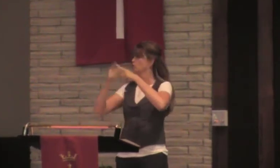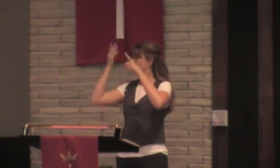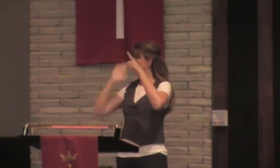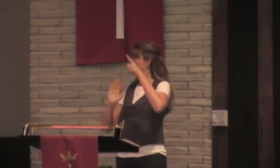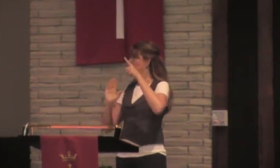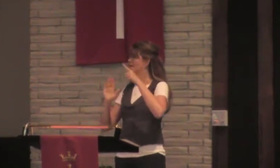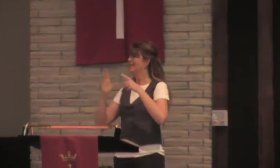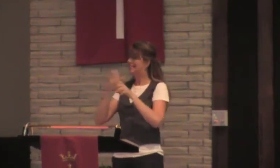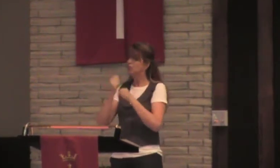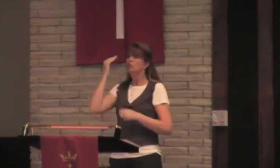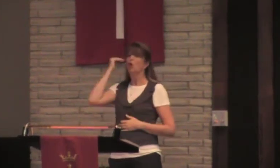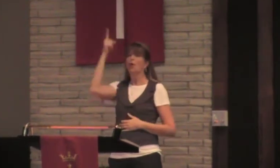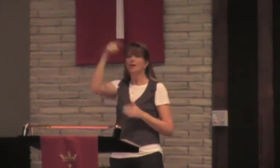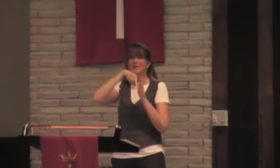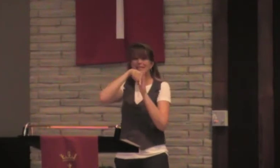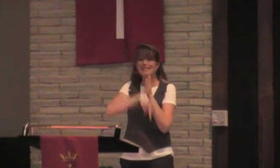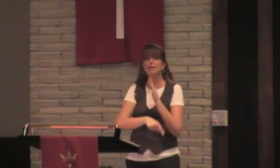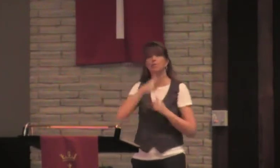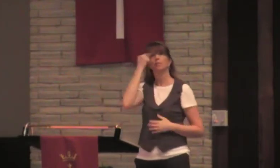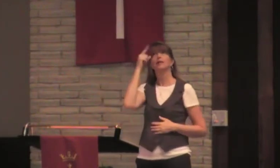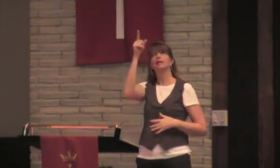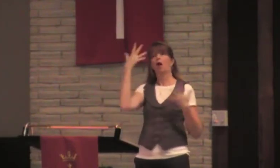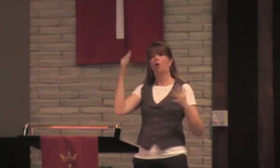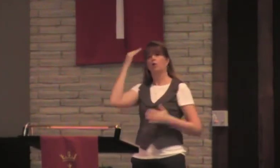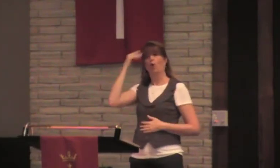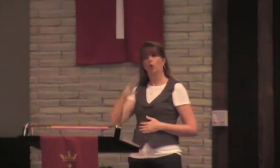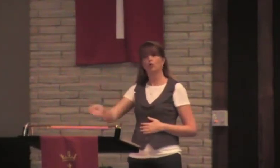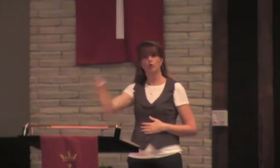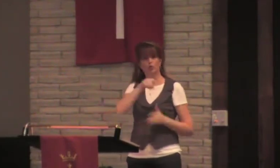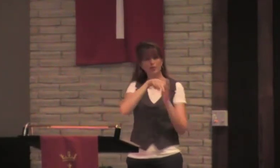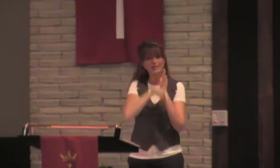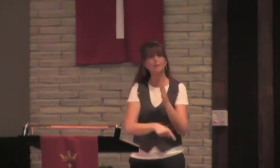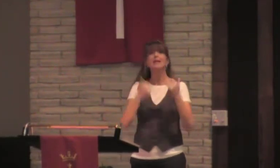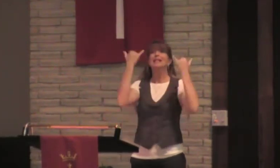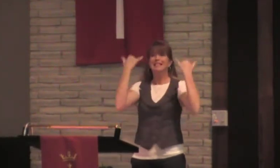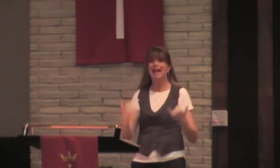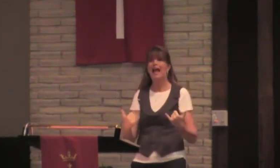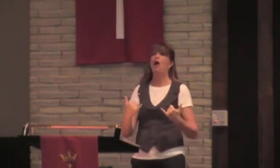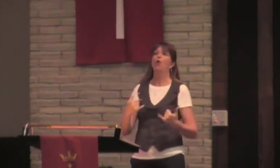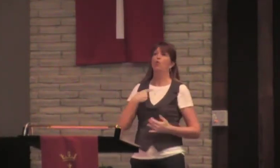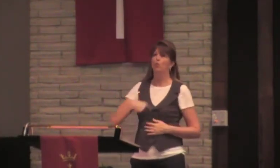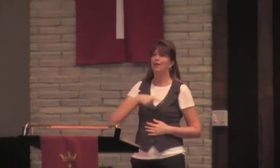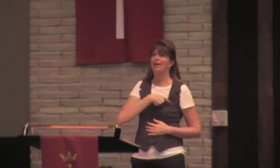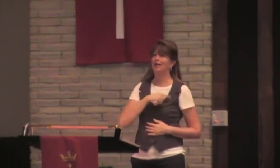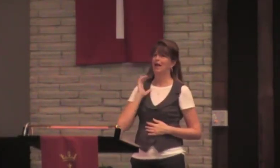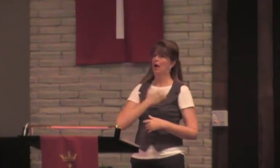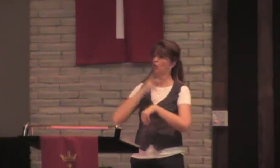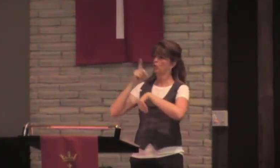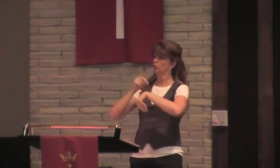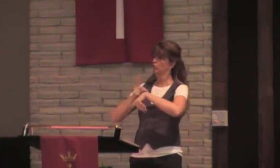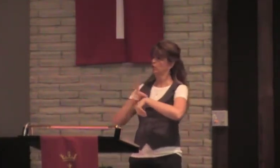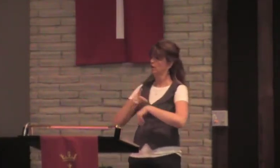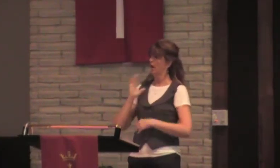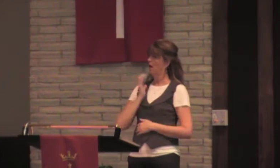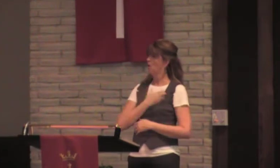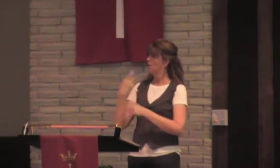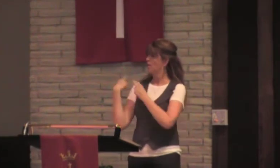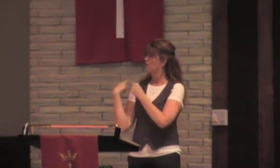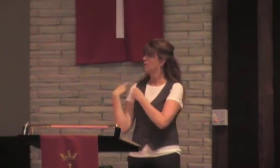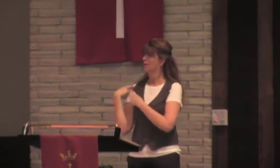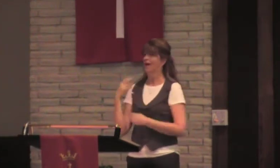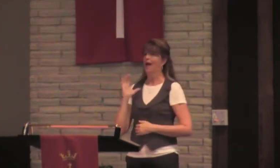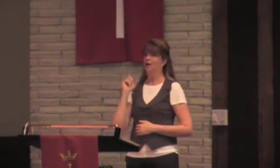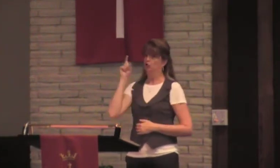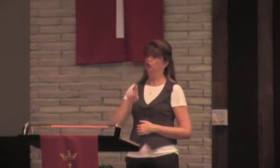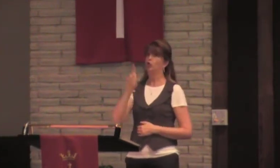with God. Get to know Him deeply. He knows you deeply, so now it's